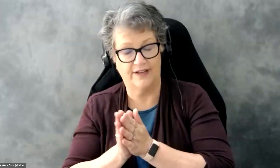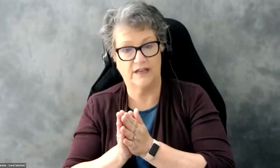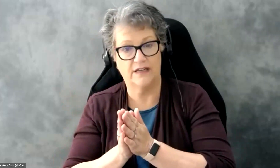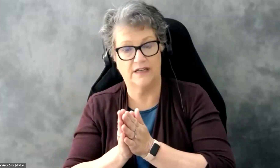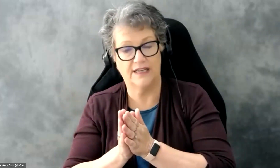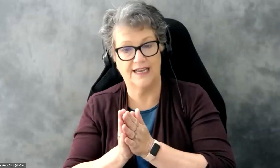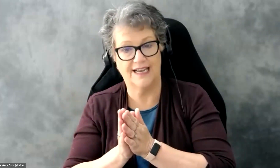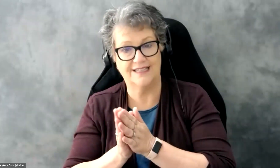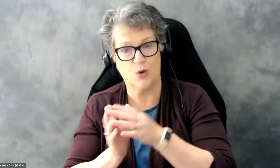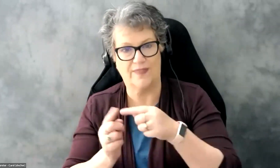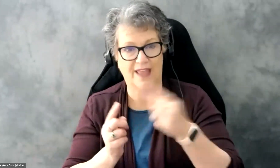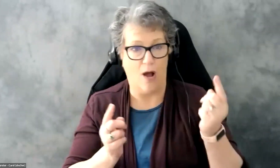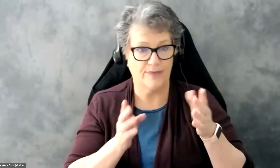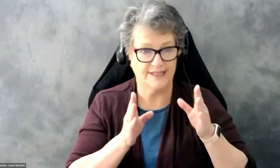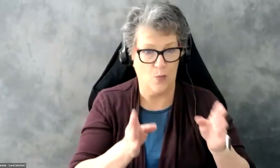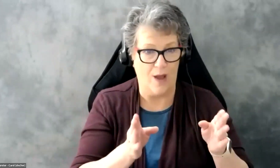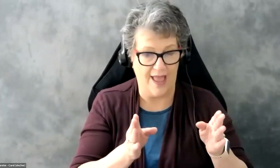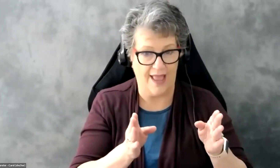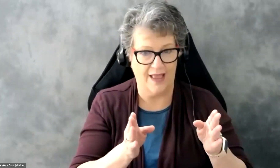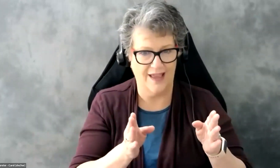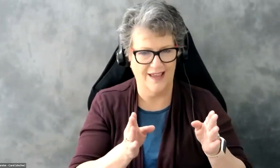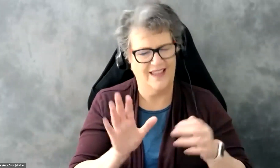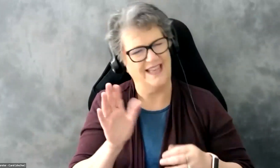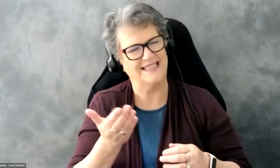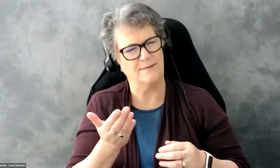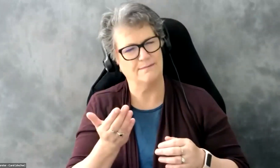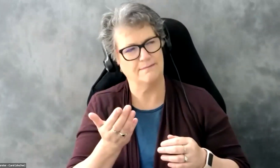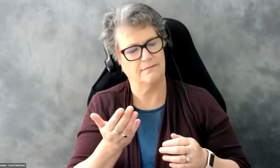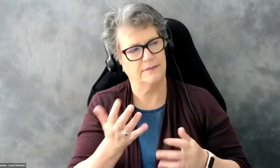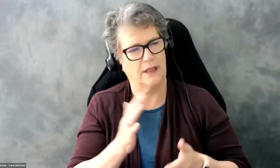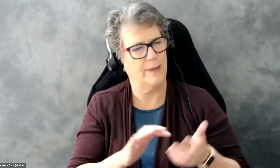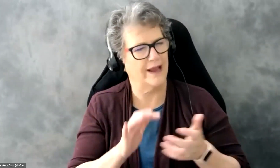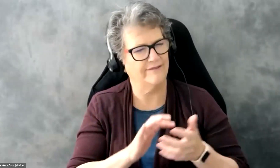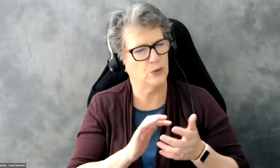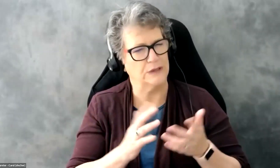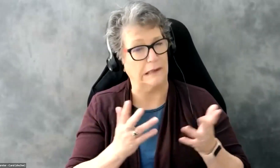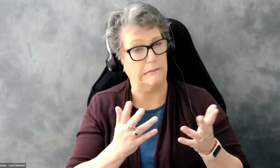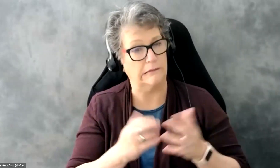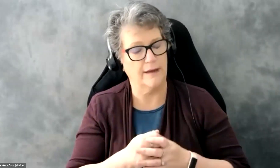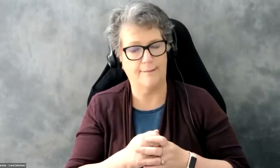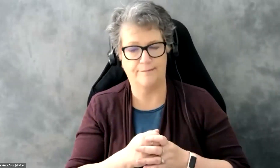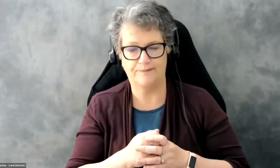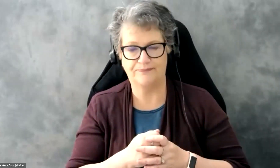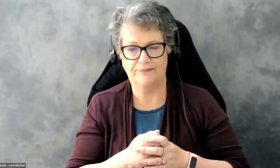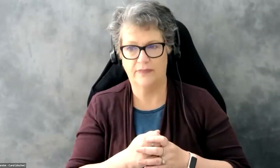going the opposite way. That seems a little confusing,